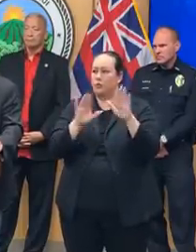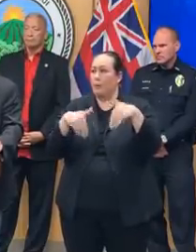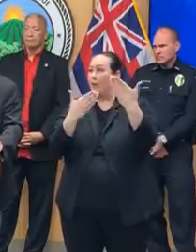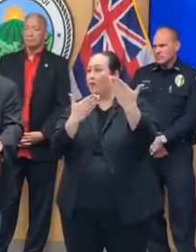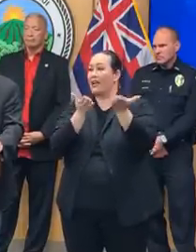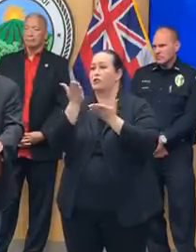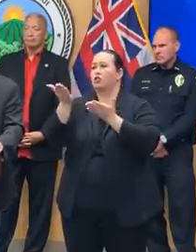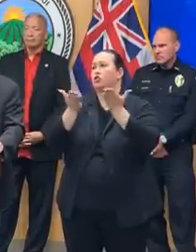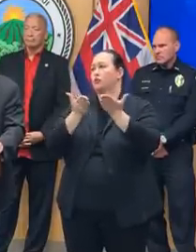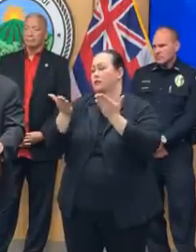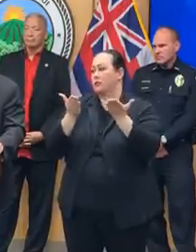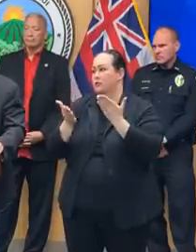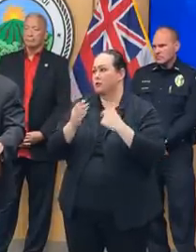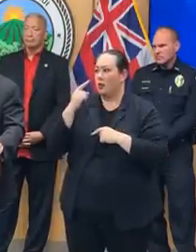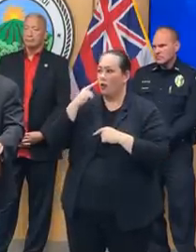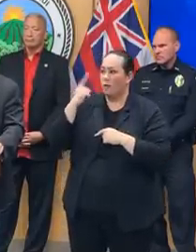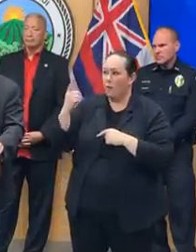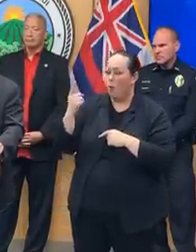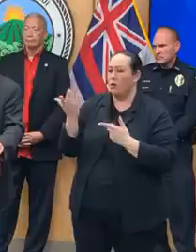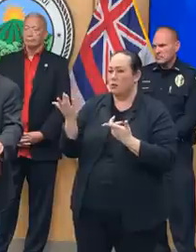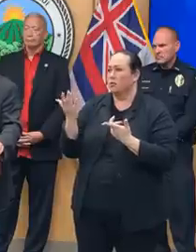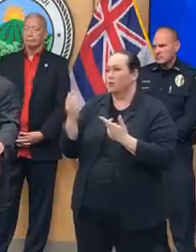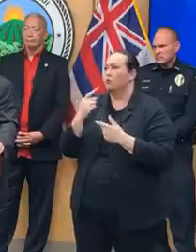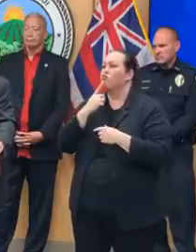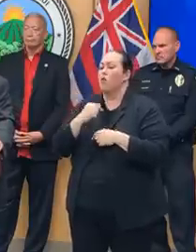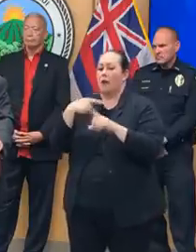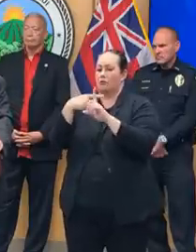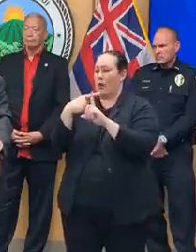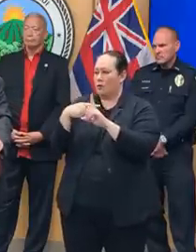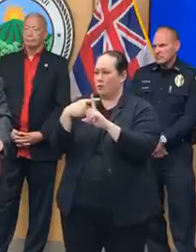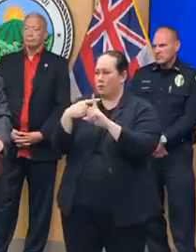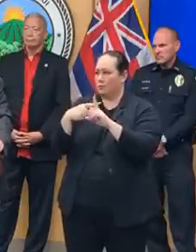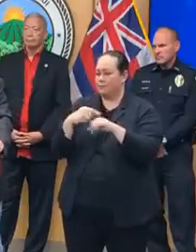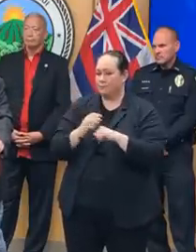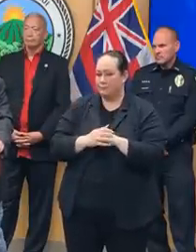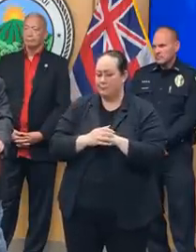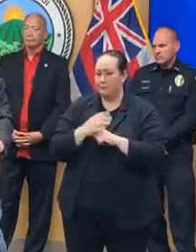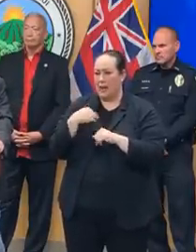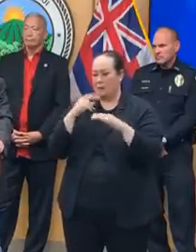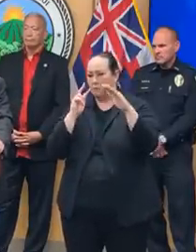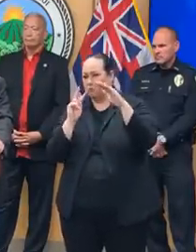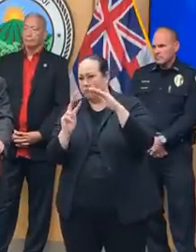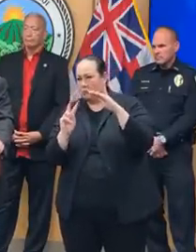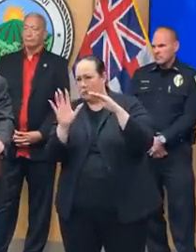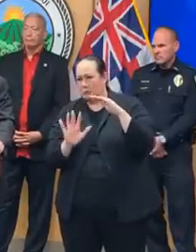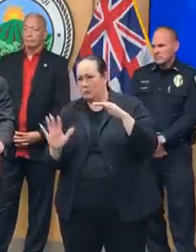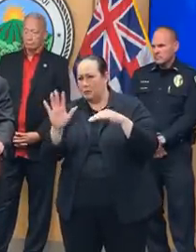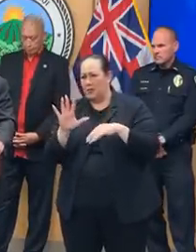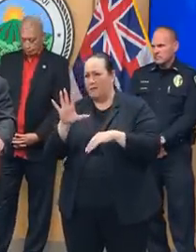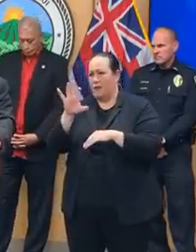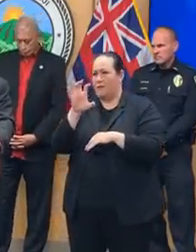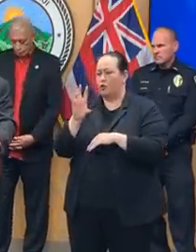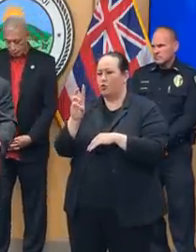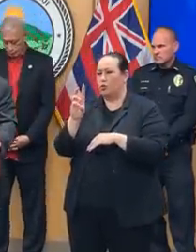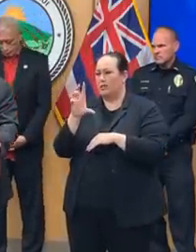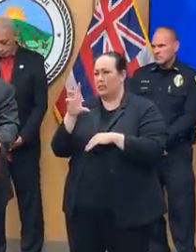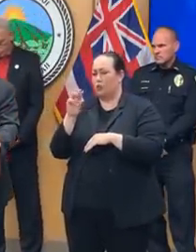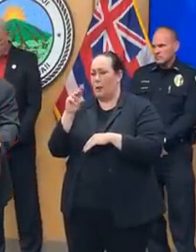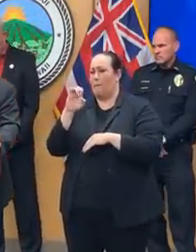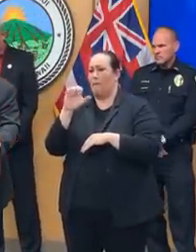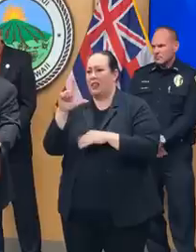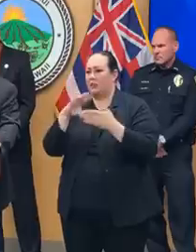services with some of our dear friends in the Red Cross. I'm anticipating $500 to $600 million of